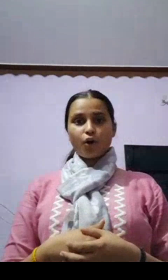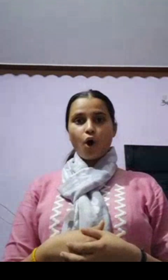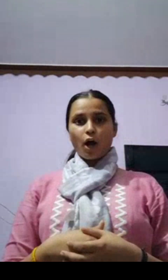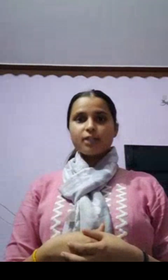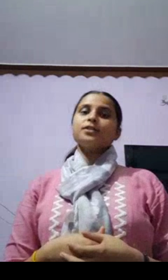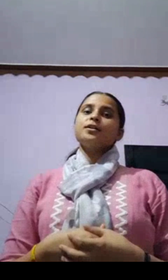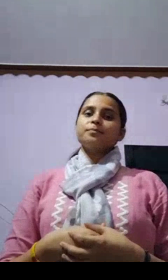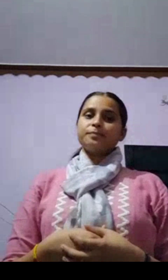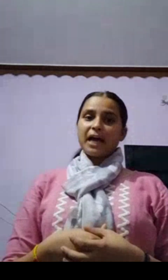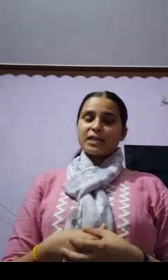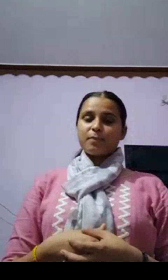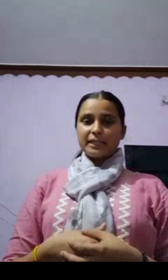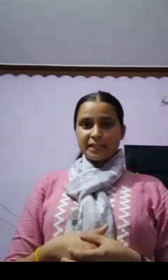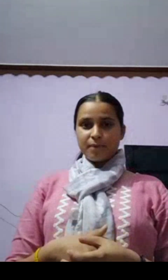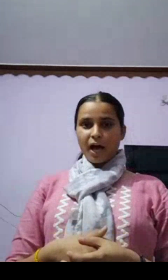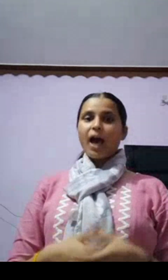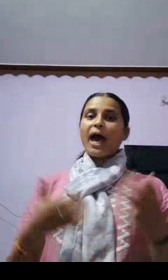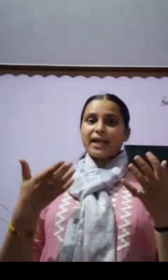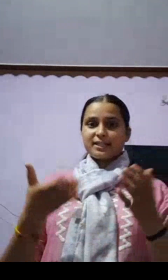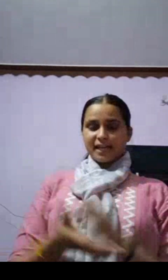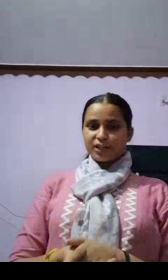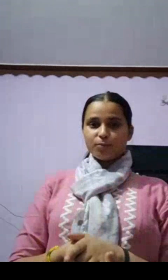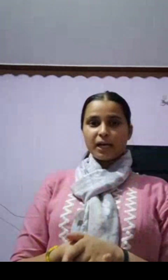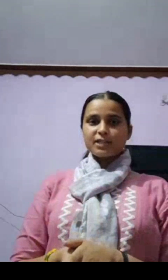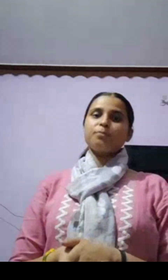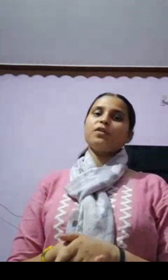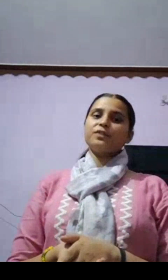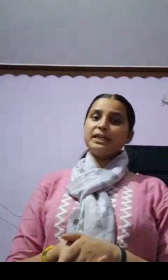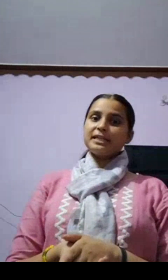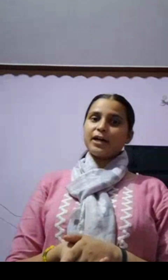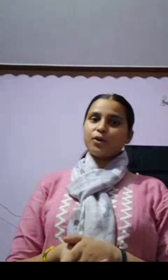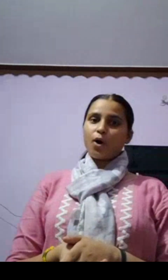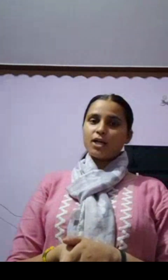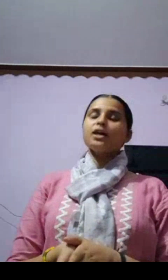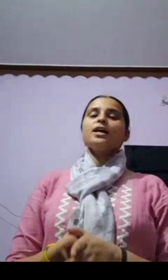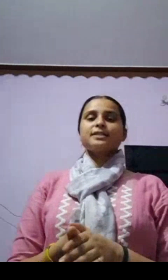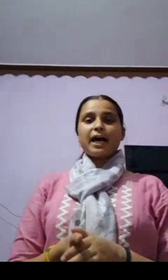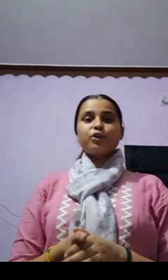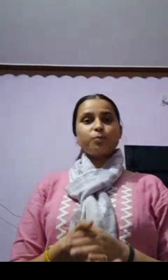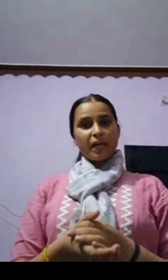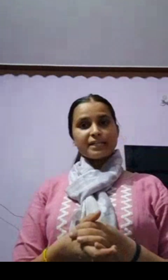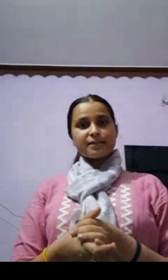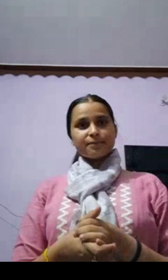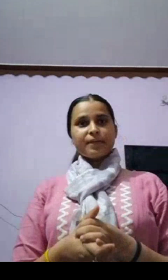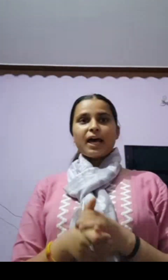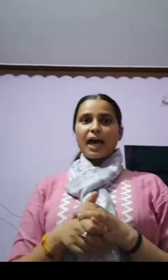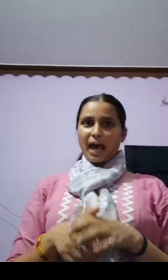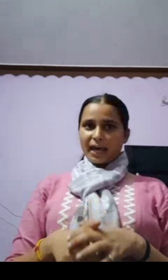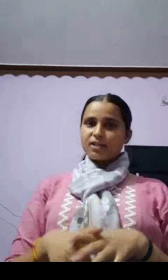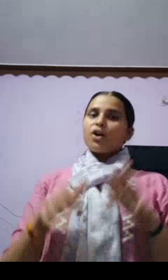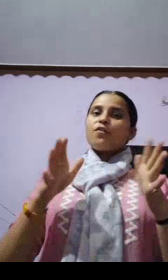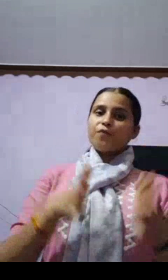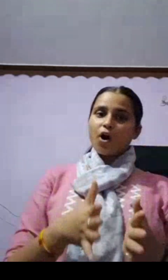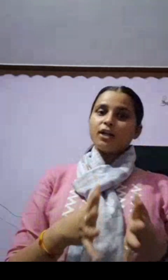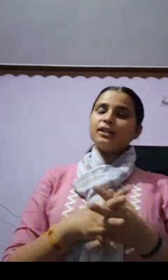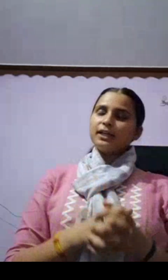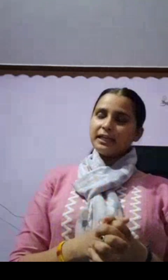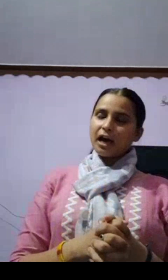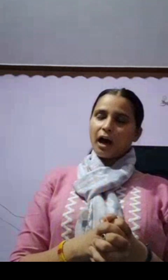called plasma lemma and the cytoplasm of these are called sarcoplasm, and for the ER